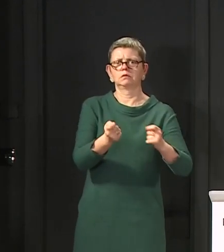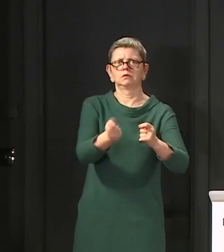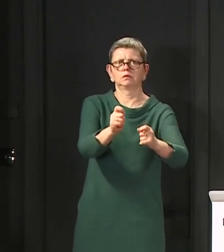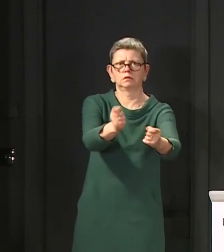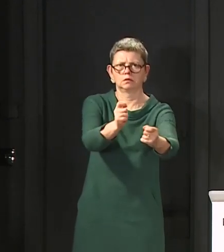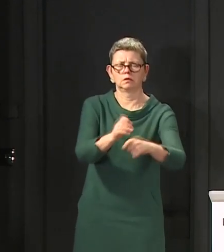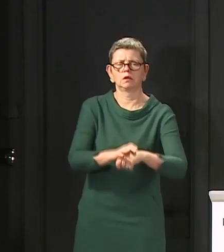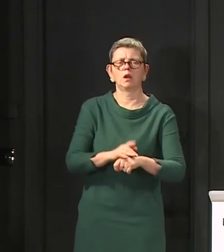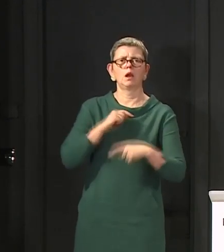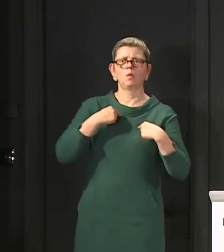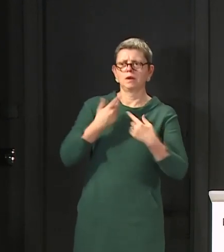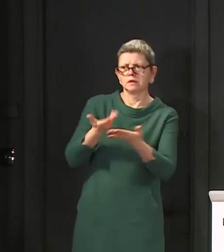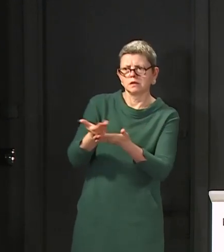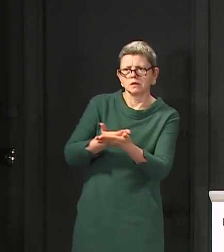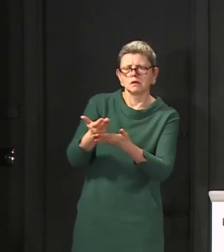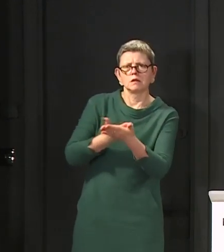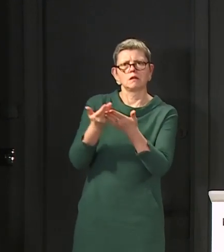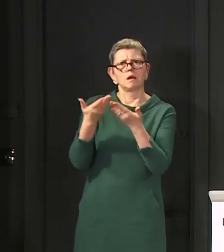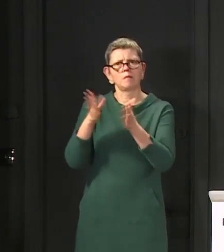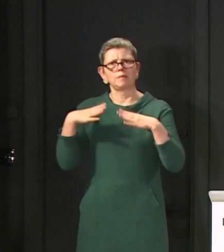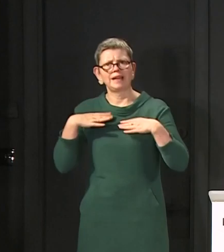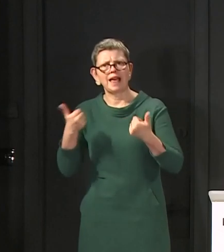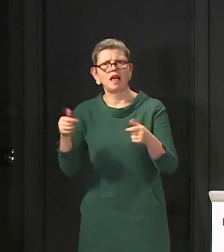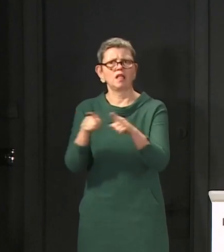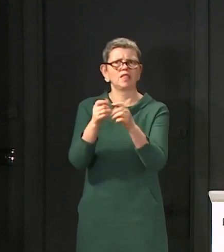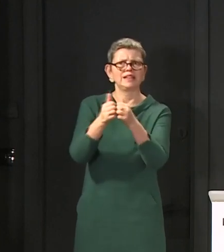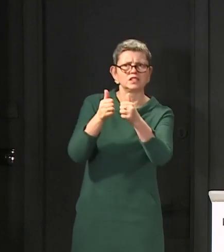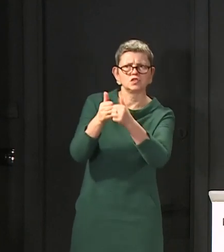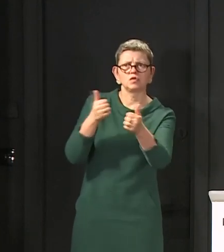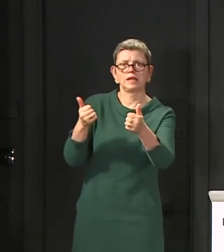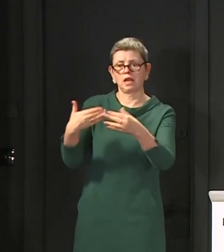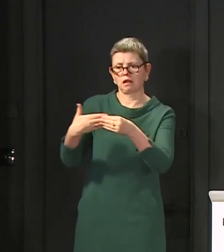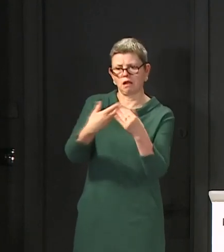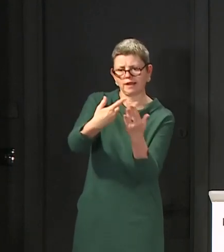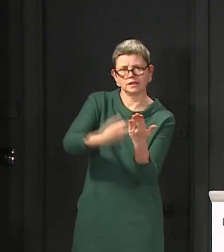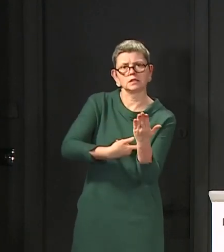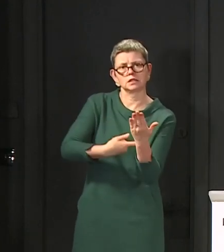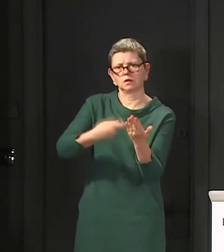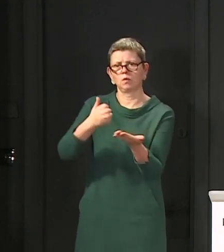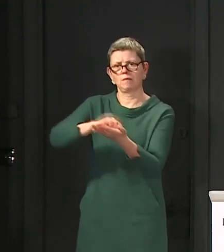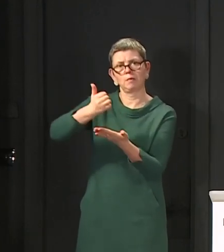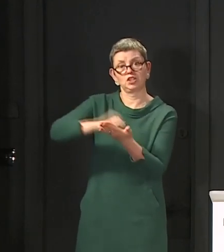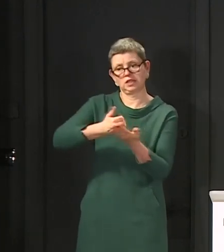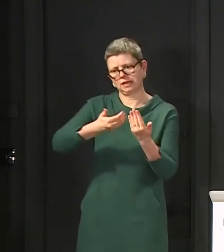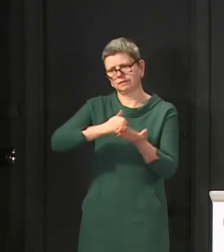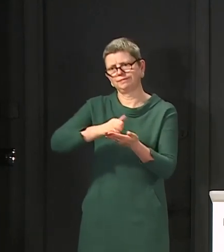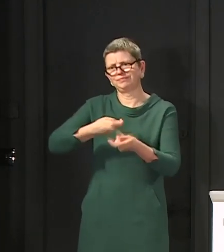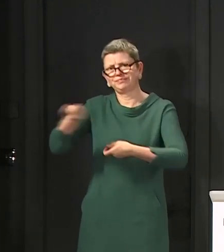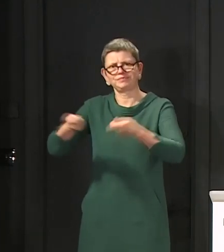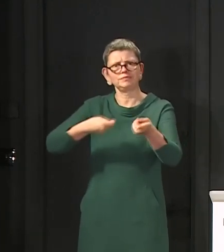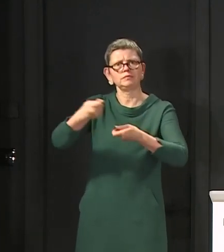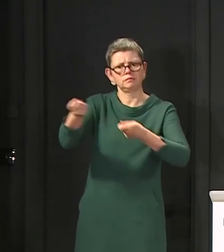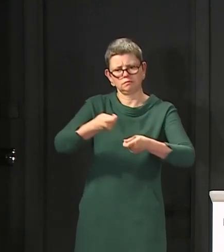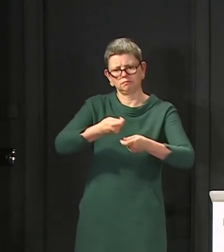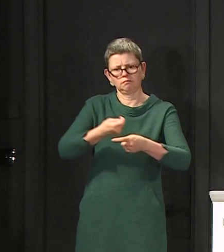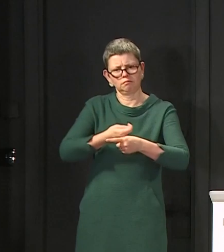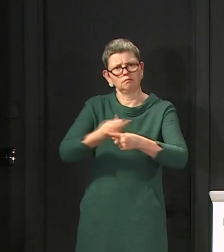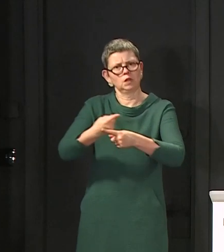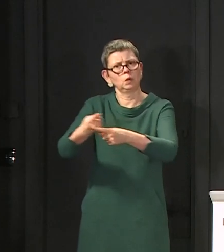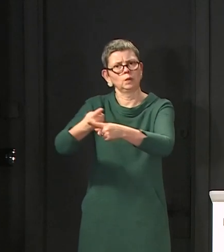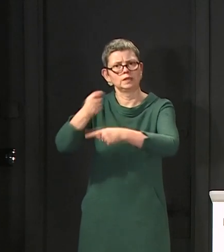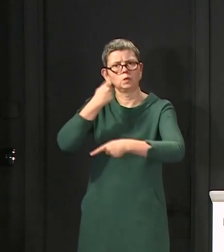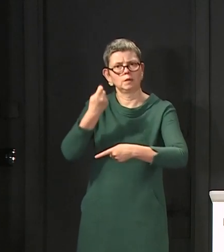industry, workers and public health in Scotland. We will publish that guidance sector by sector in the coming days and weeks. Our early priority is to